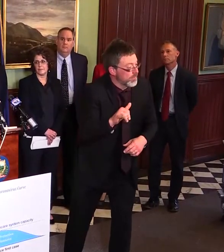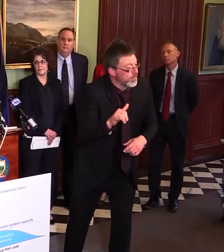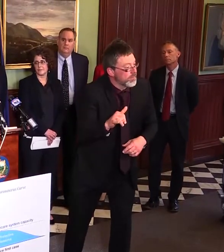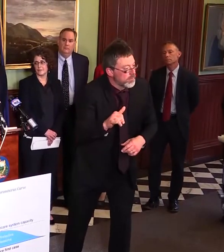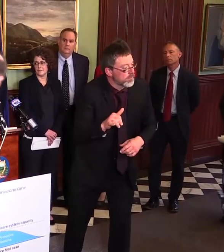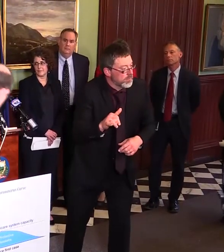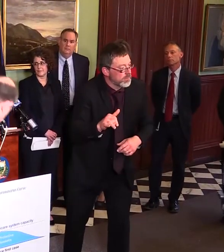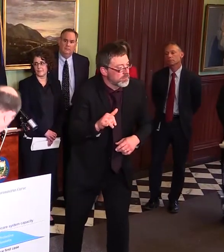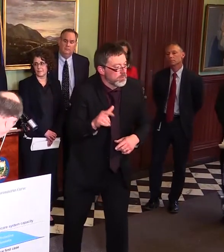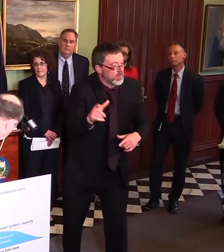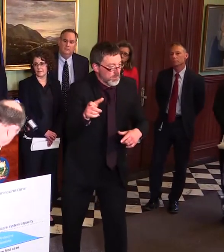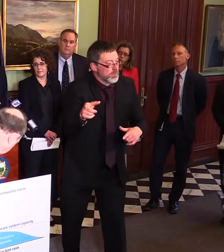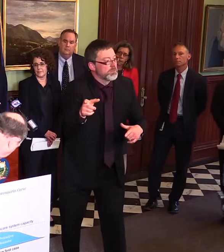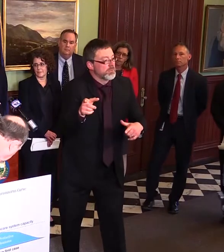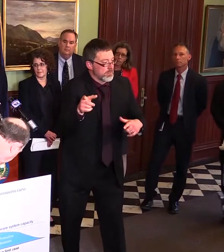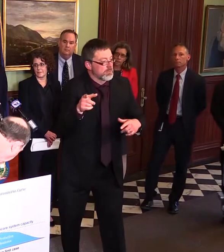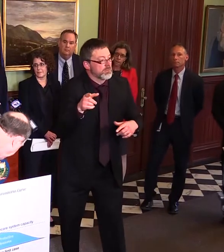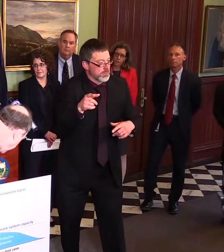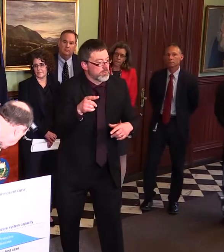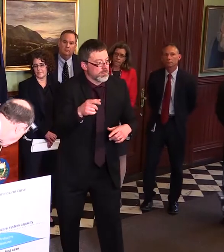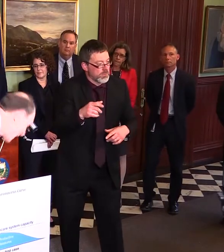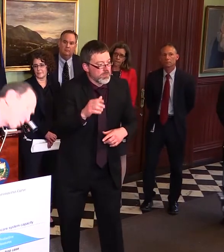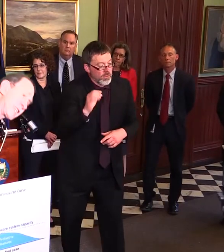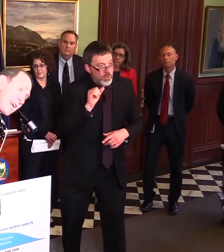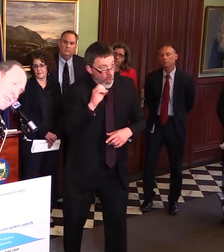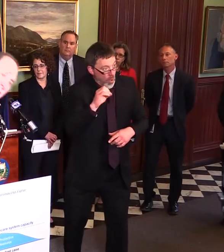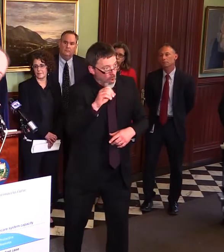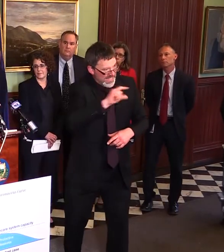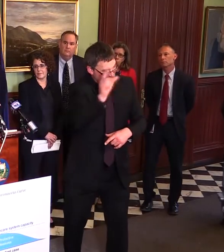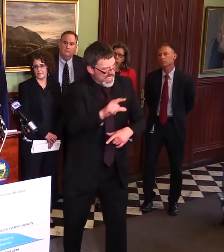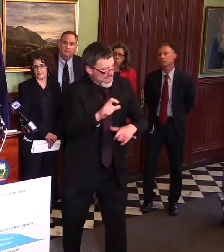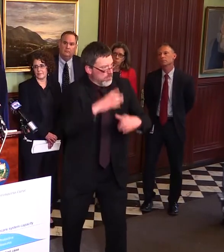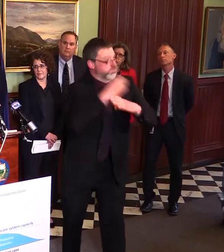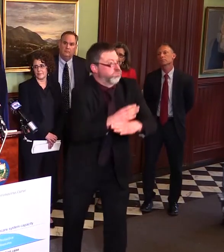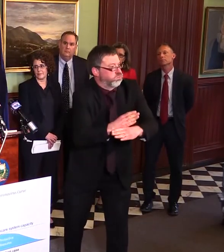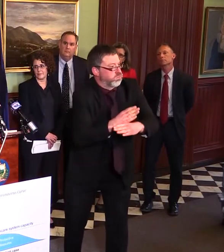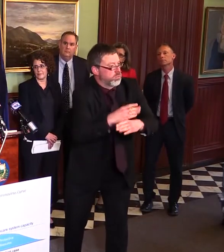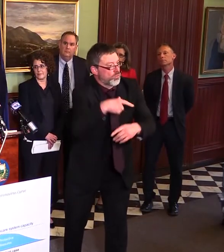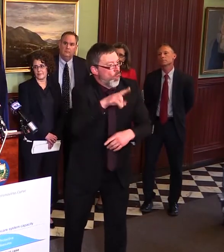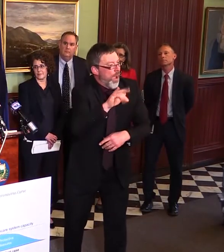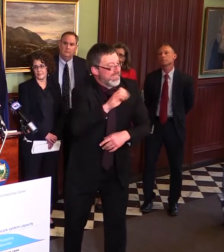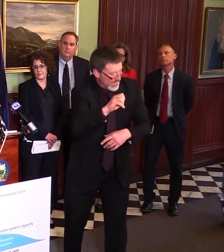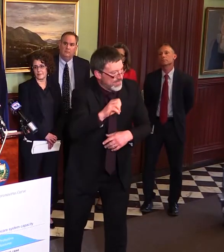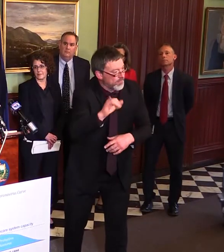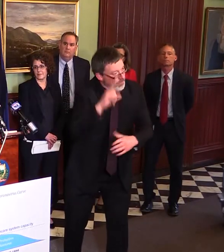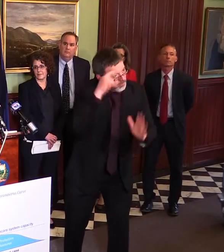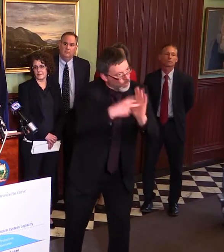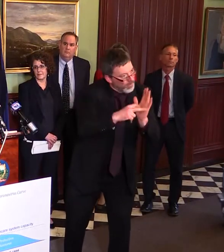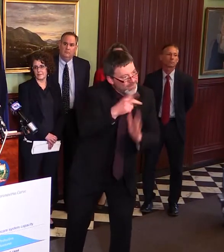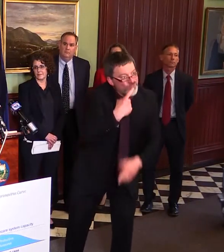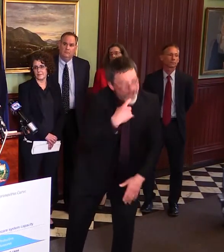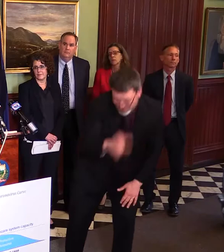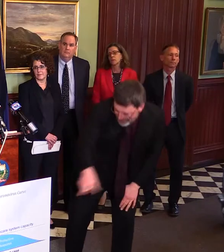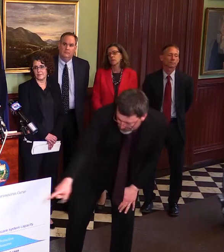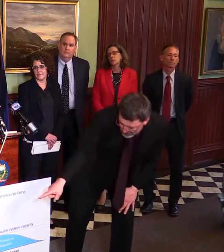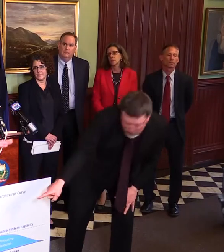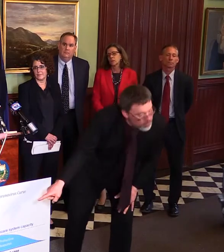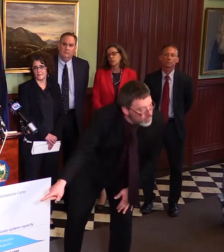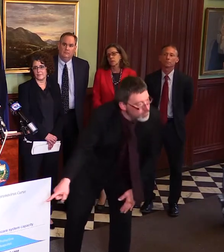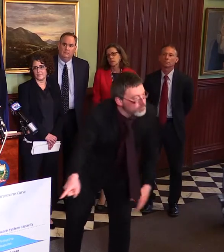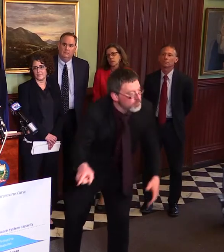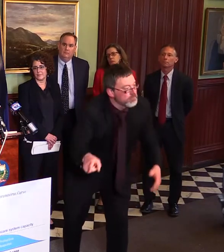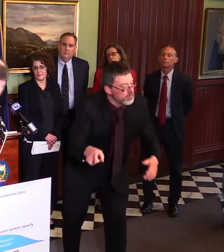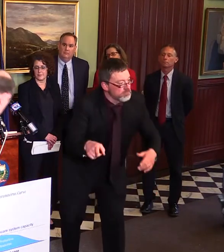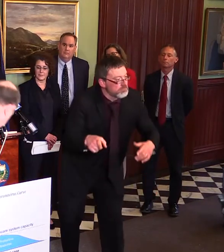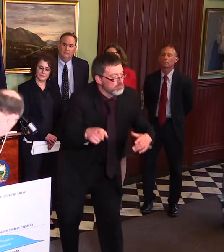their experience, this was a period of perhaps 10 days or 2 weeks, very rapid, in northern